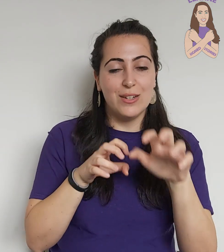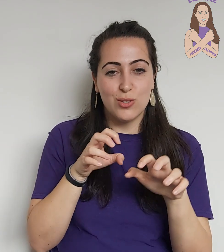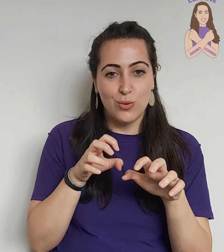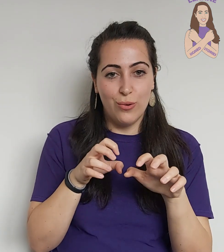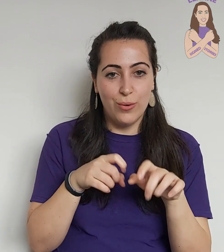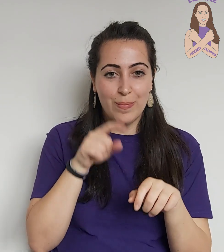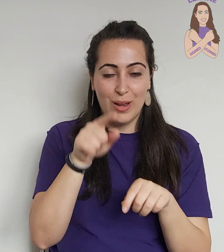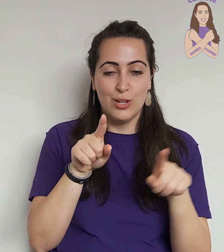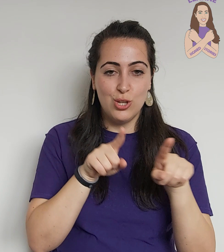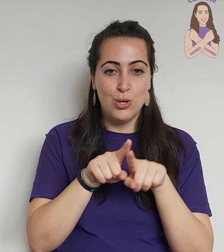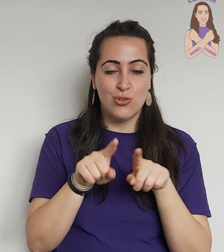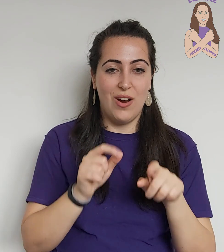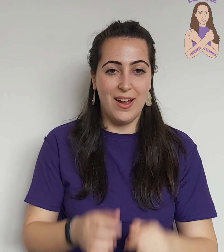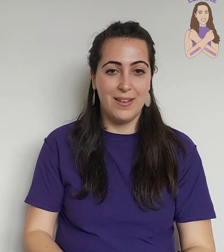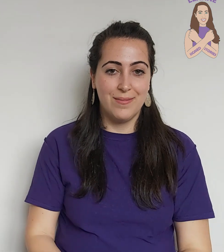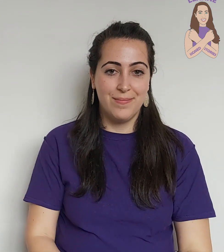Dinosaur. You try.